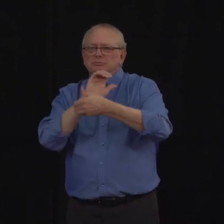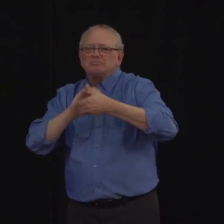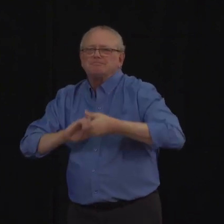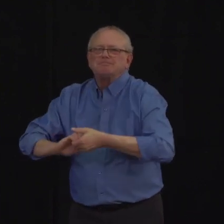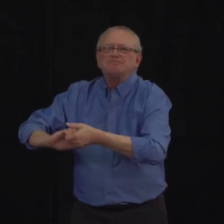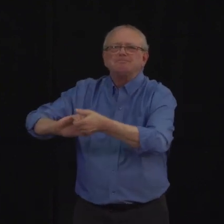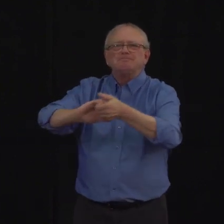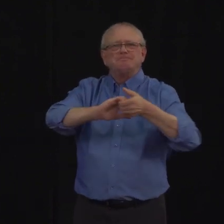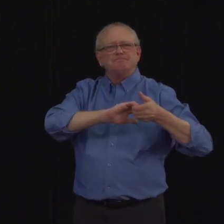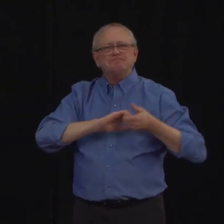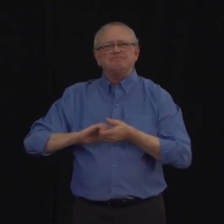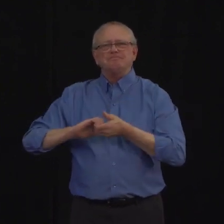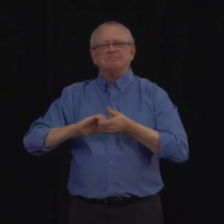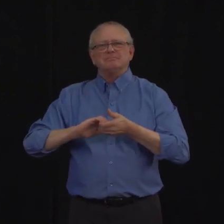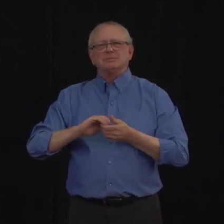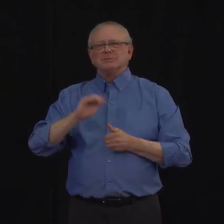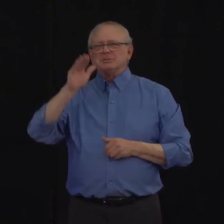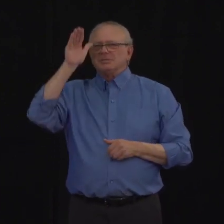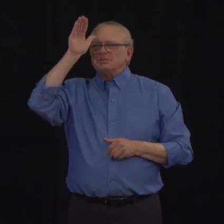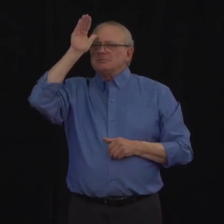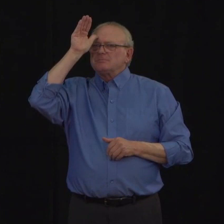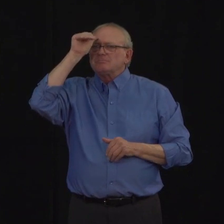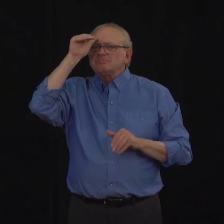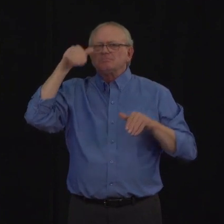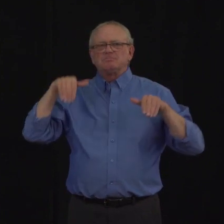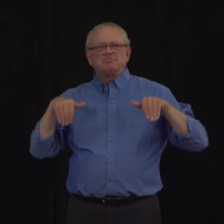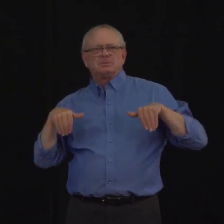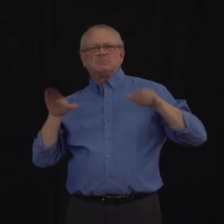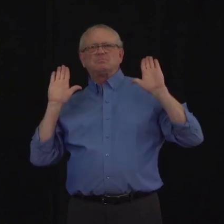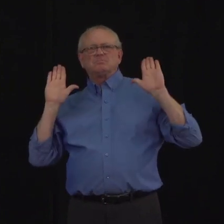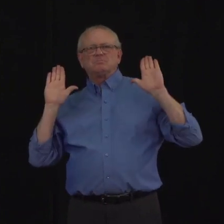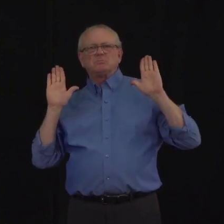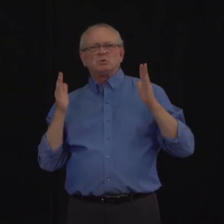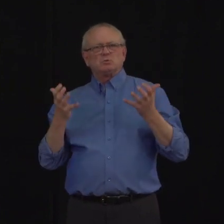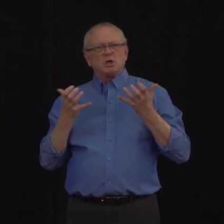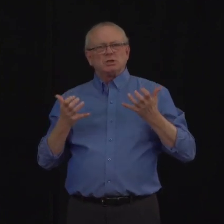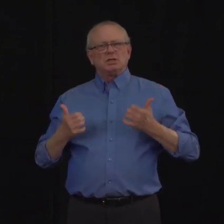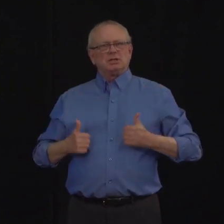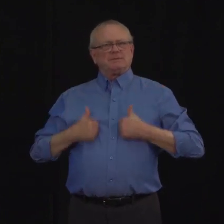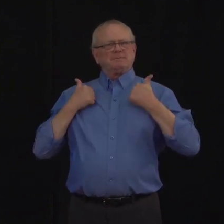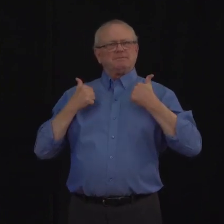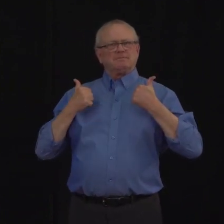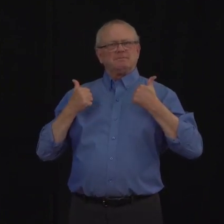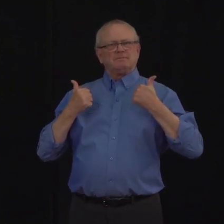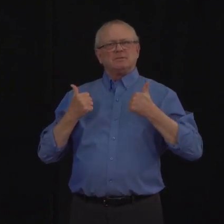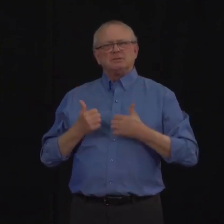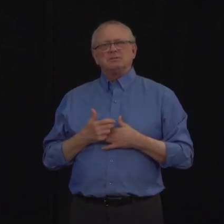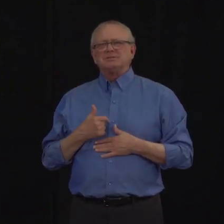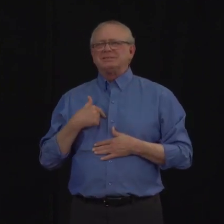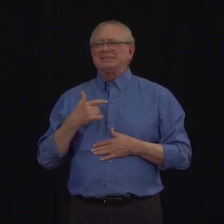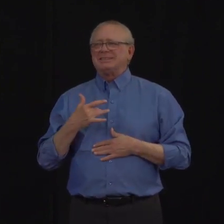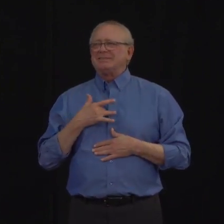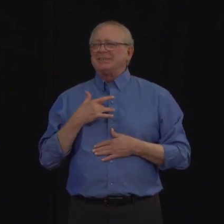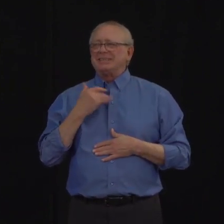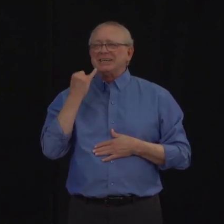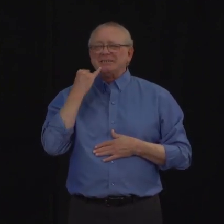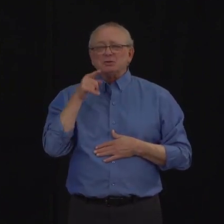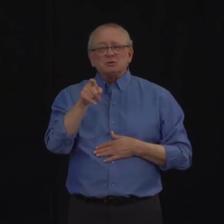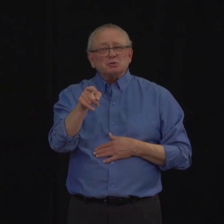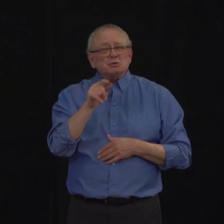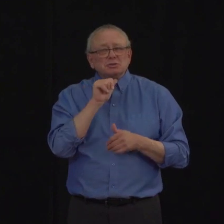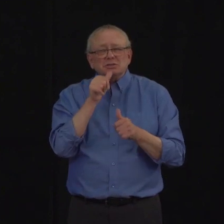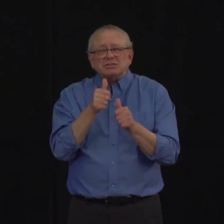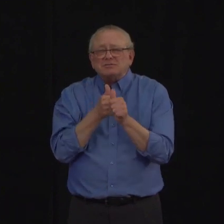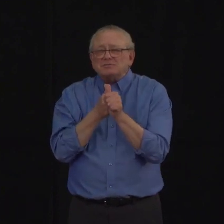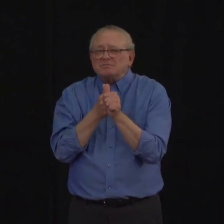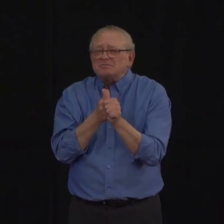measures, then my concern is that the virus can spread and spread through to people who are vulnerable to poor outcomes. And while those